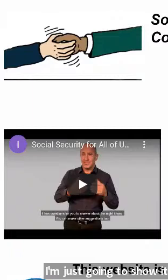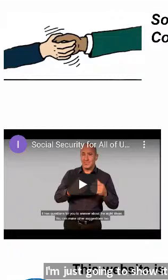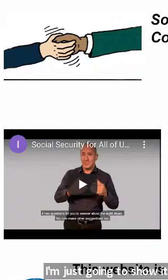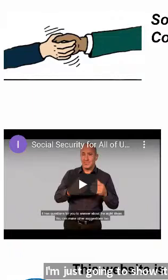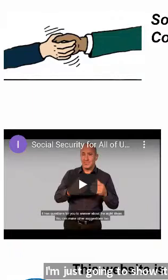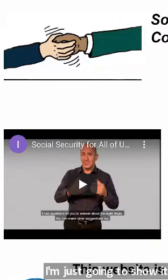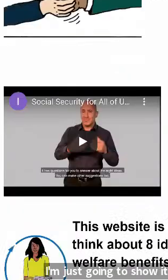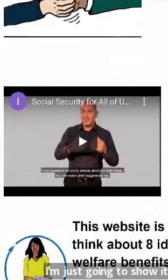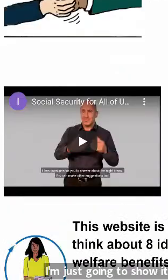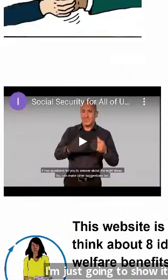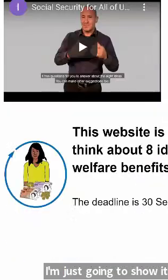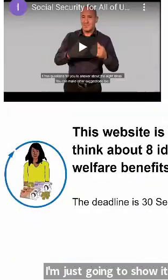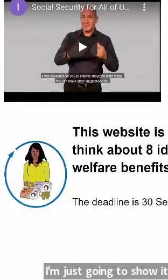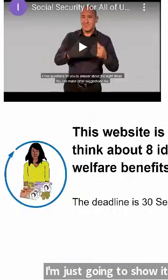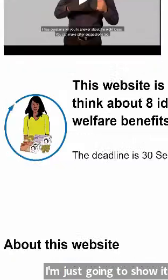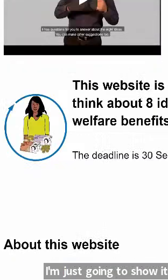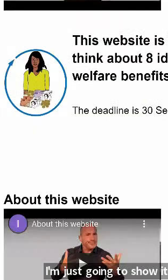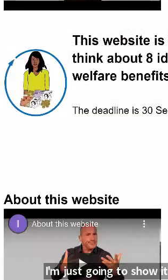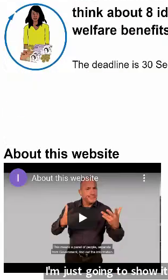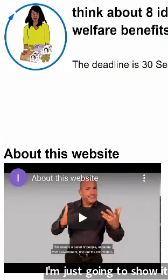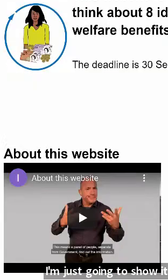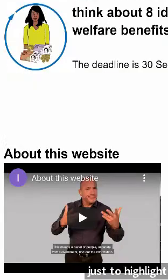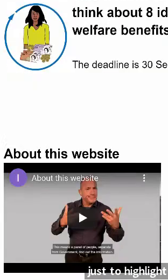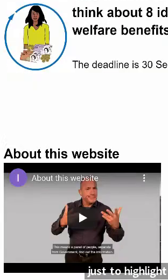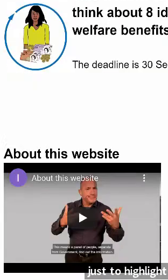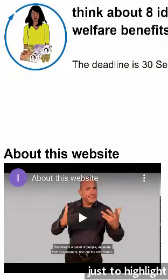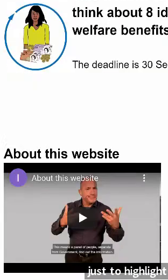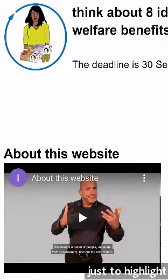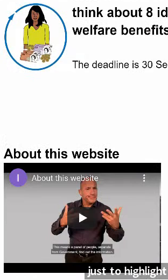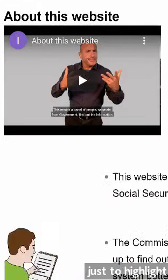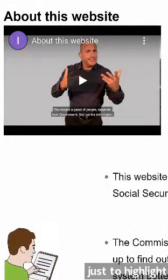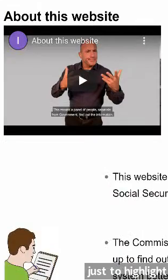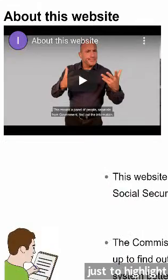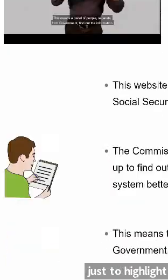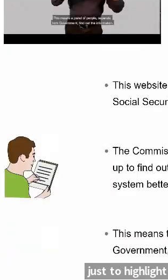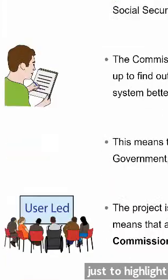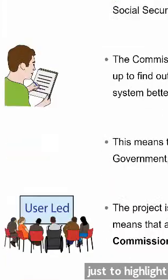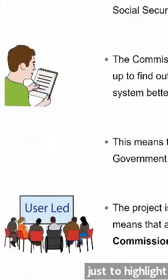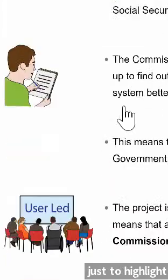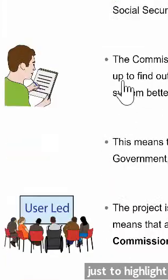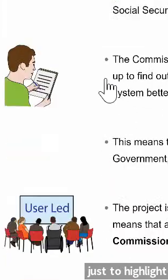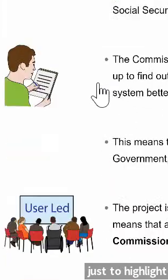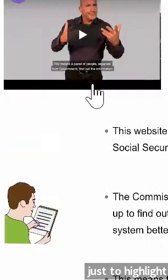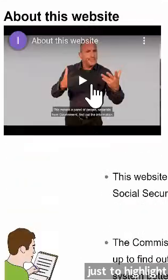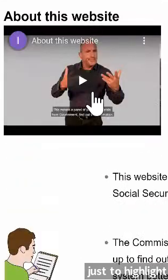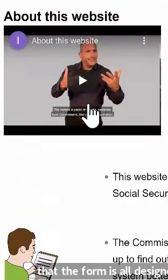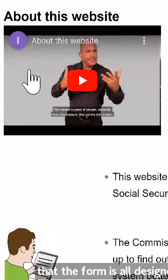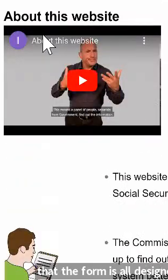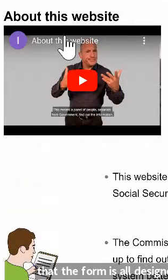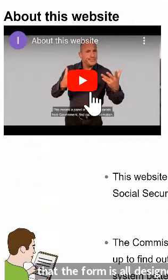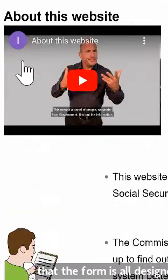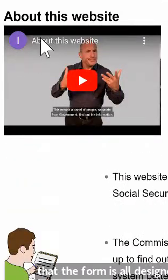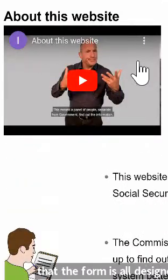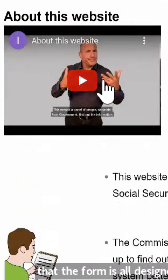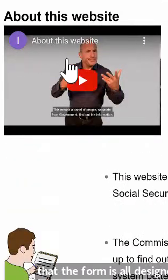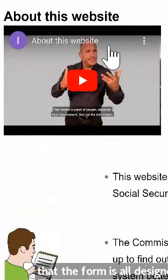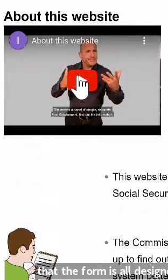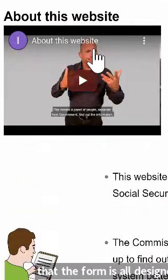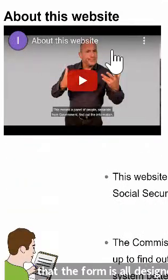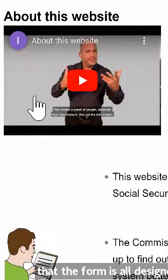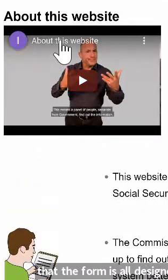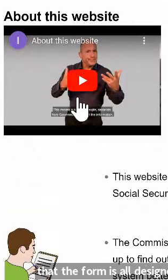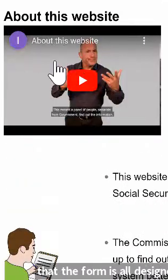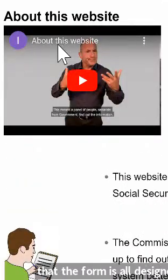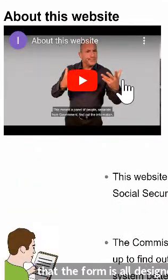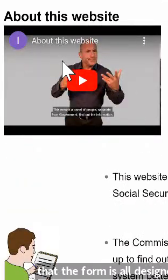that the form is all designed in easy read, as you can see. And there's also, there are BSL interpreter